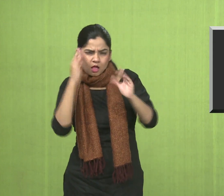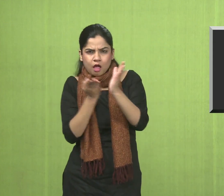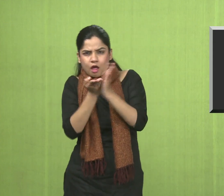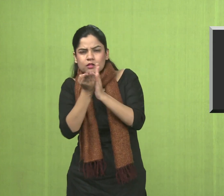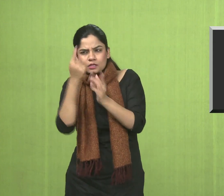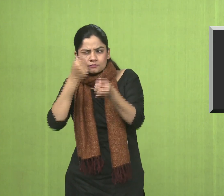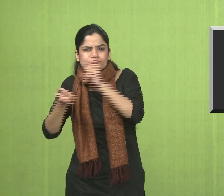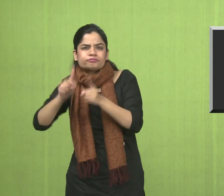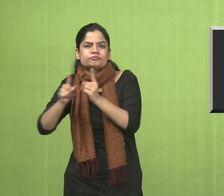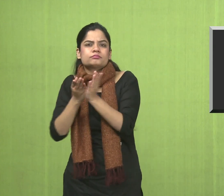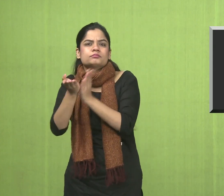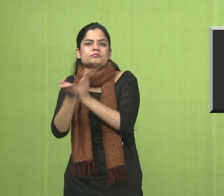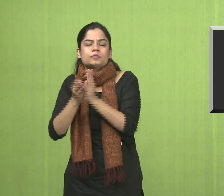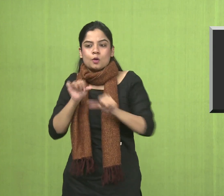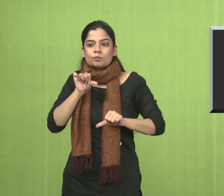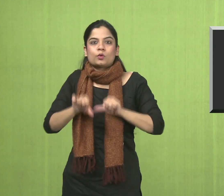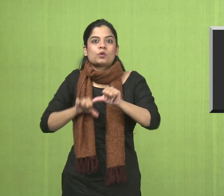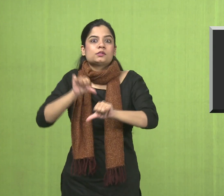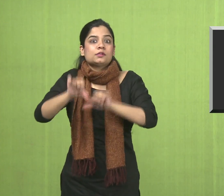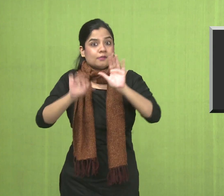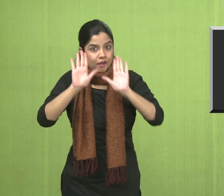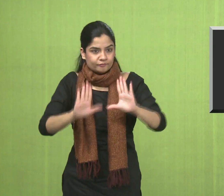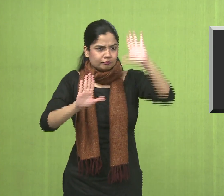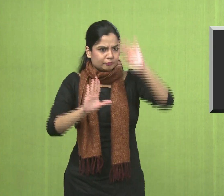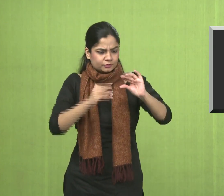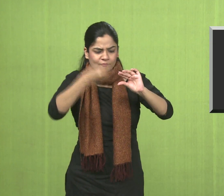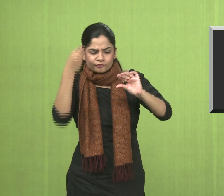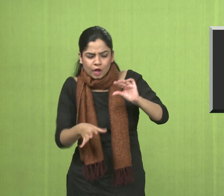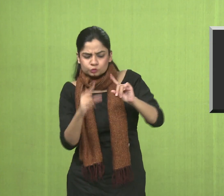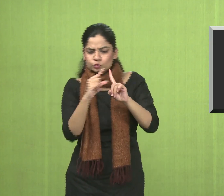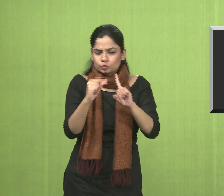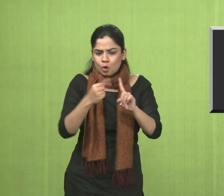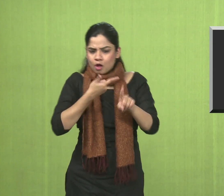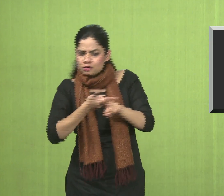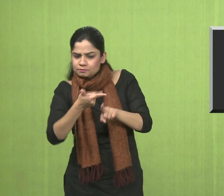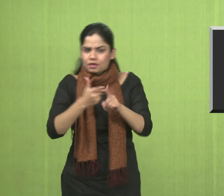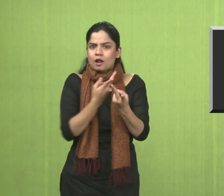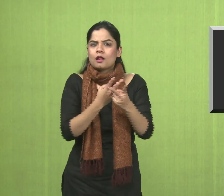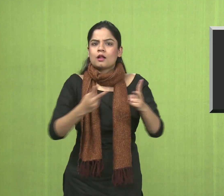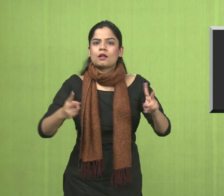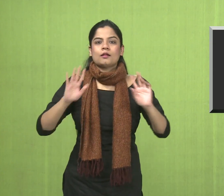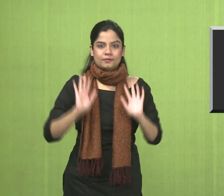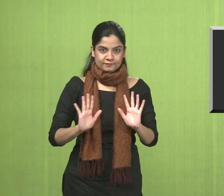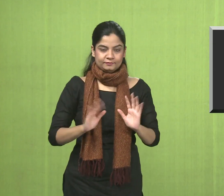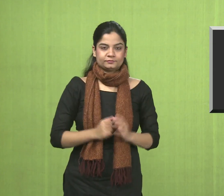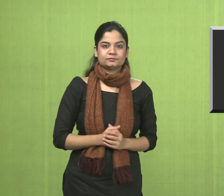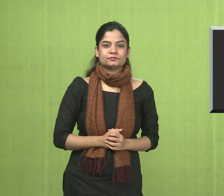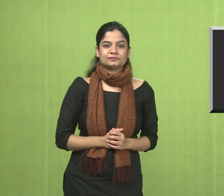learnt about this, about how we have to make spending plan for your income. Make